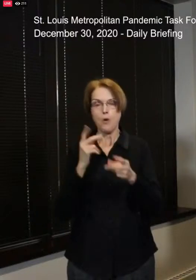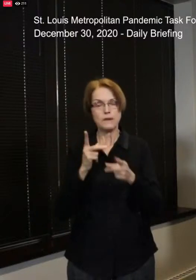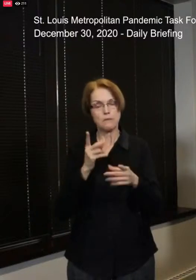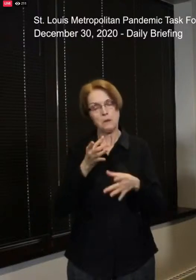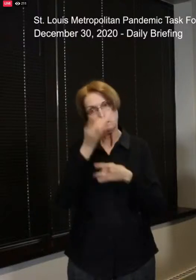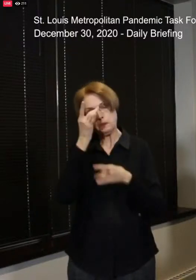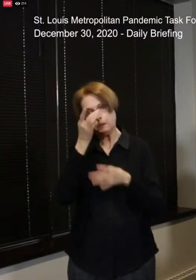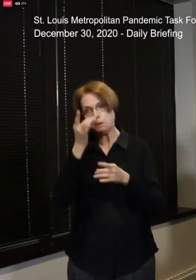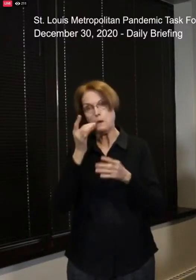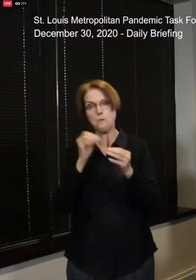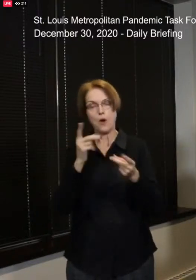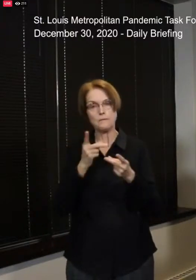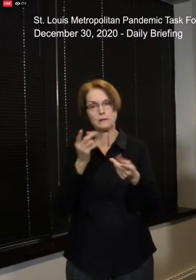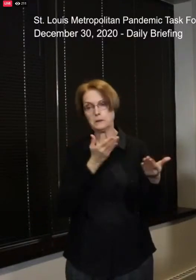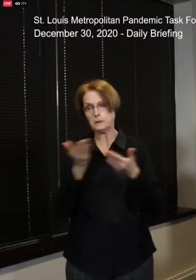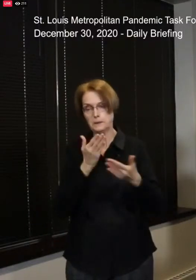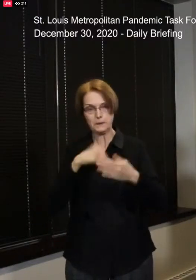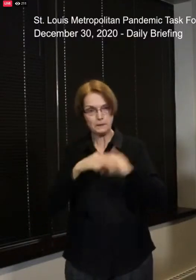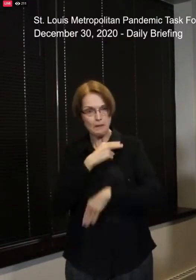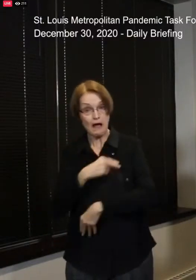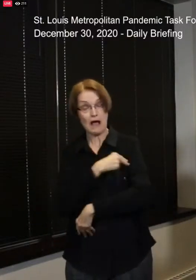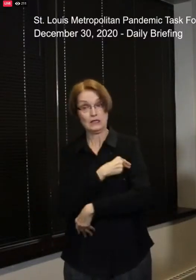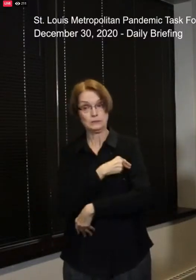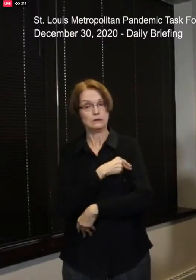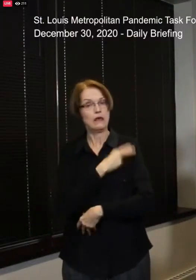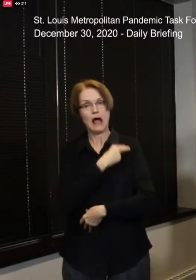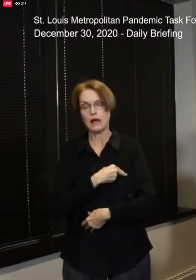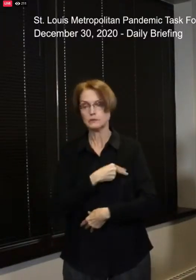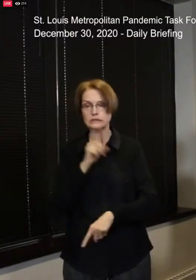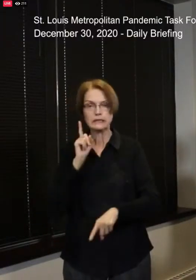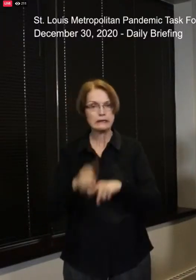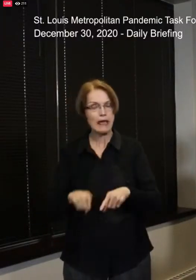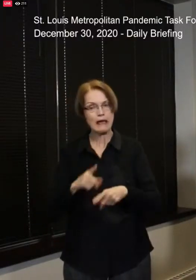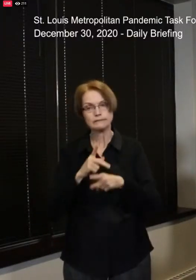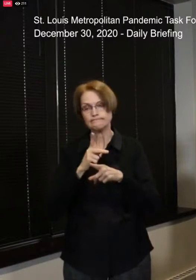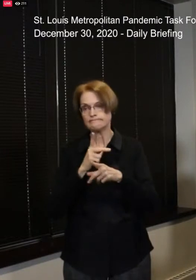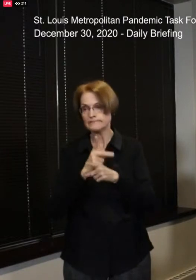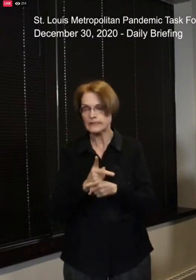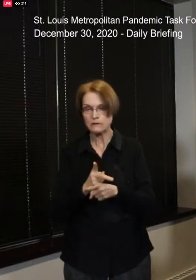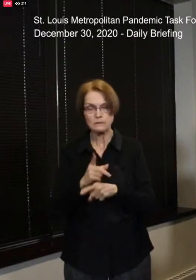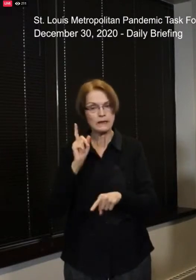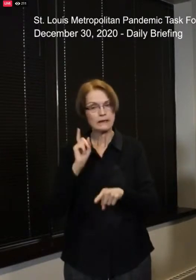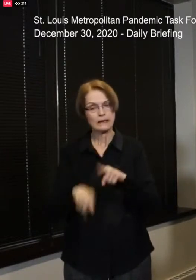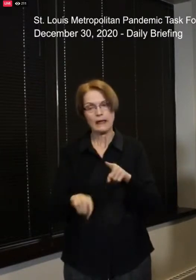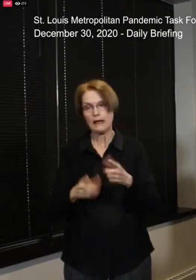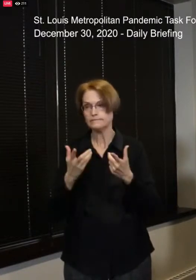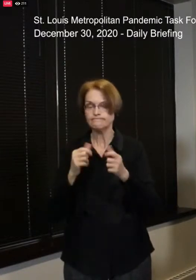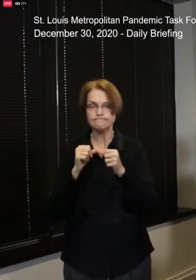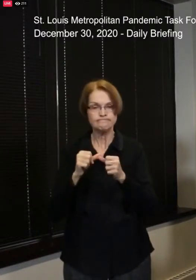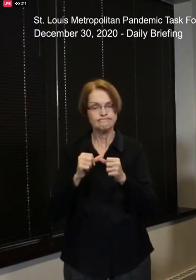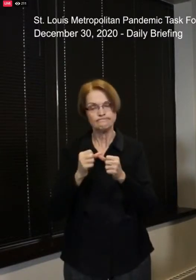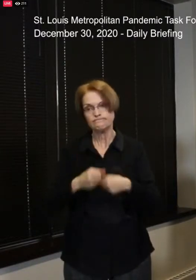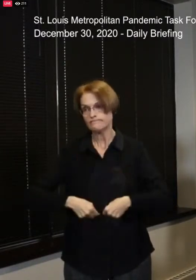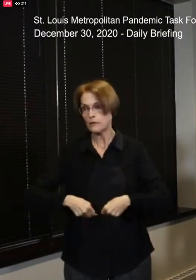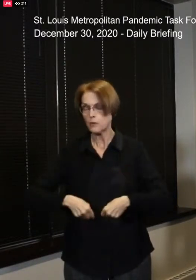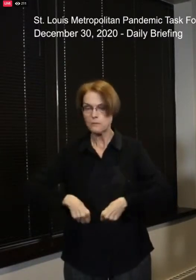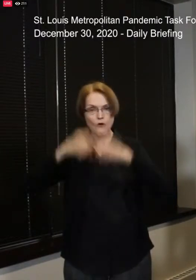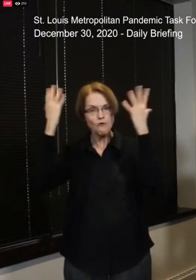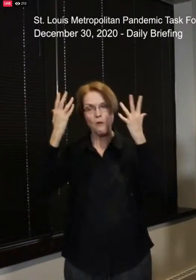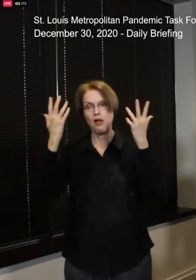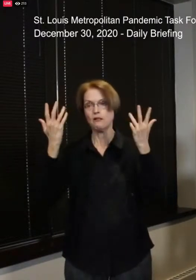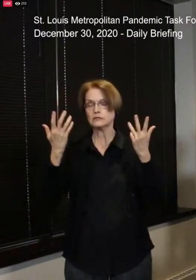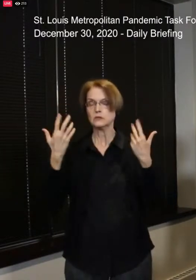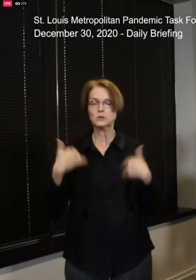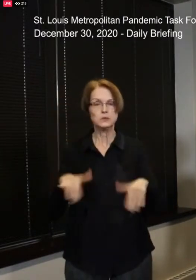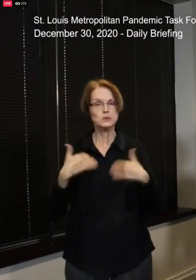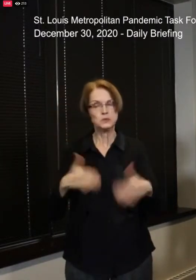point where we can't handle all of those patients that are going to be depending upon us in order to get better. That situation